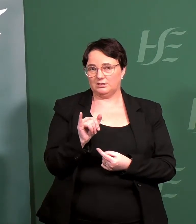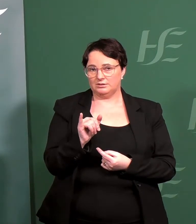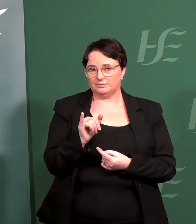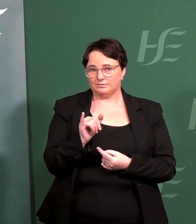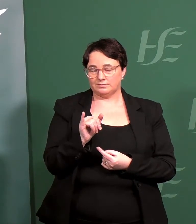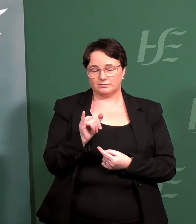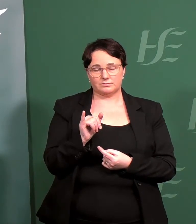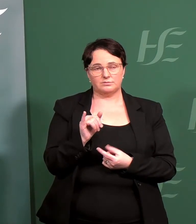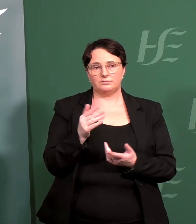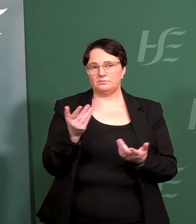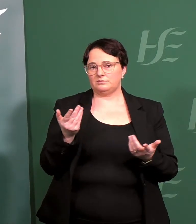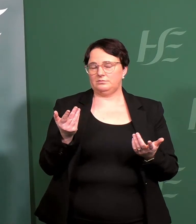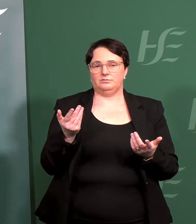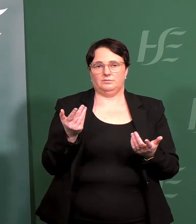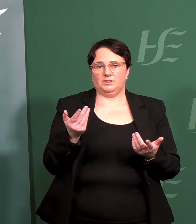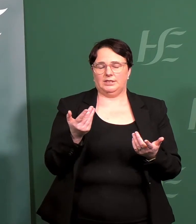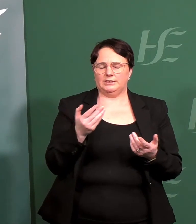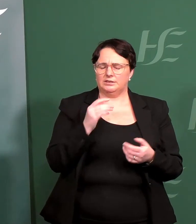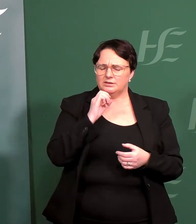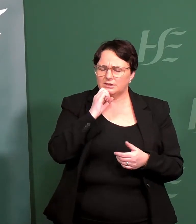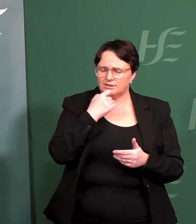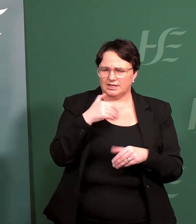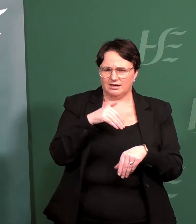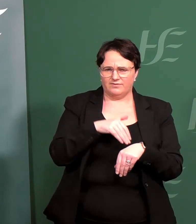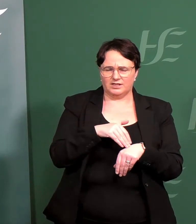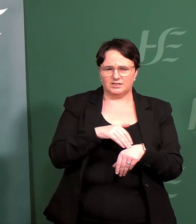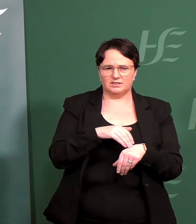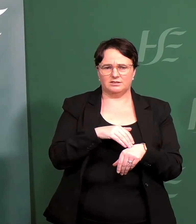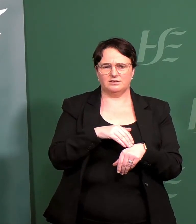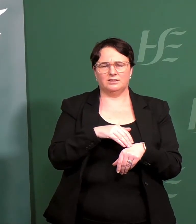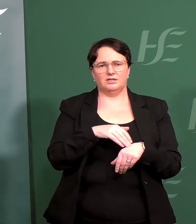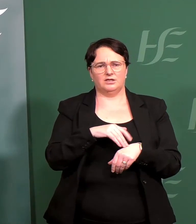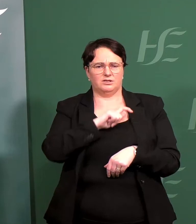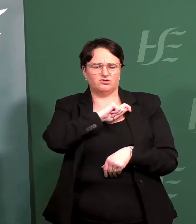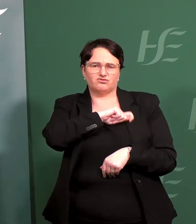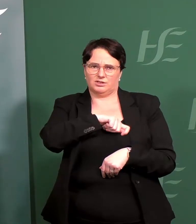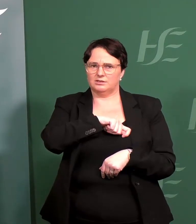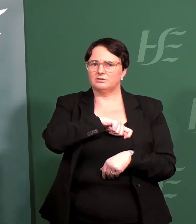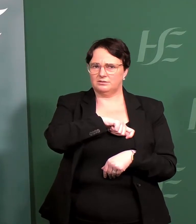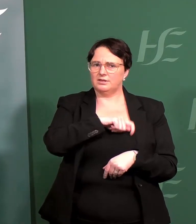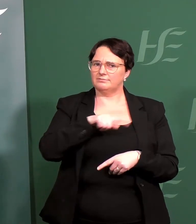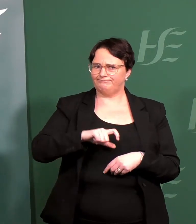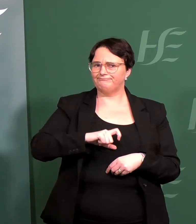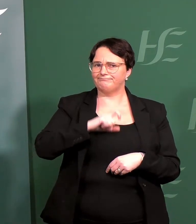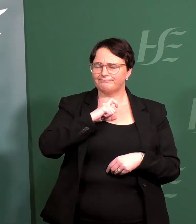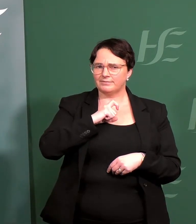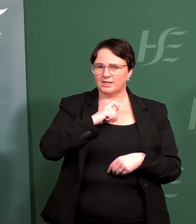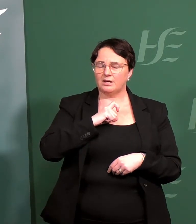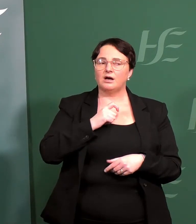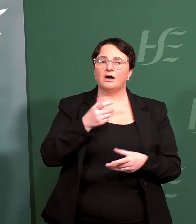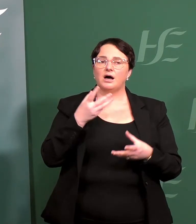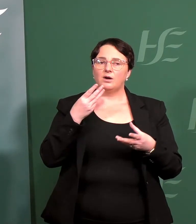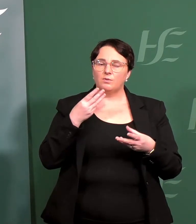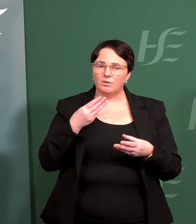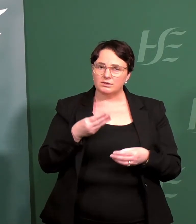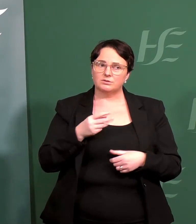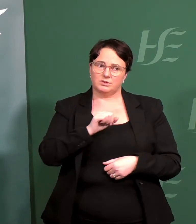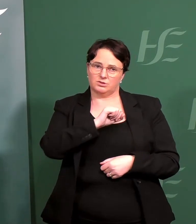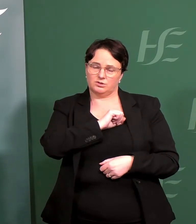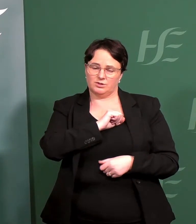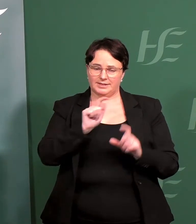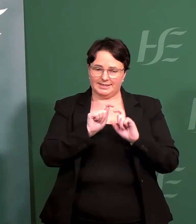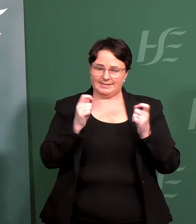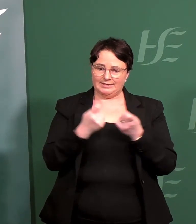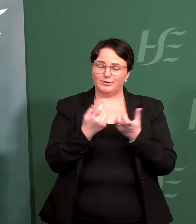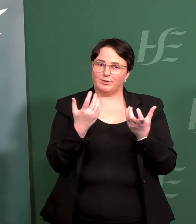time and in this service severely impacts that trust and confidence. I do want to reassure that the team we have